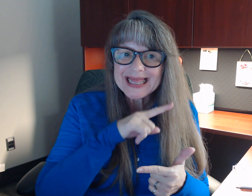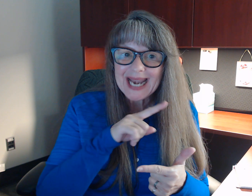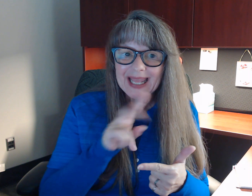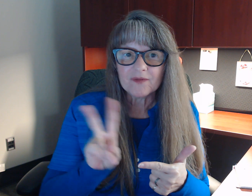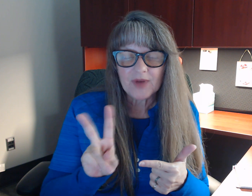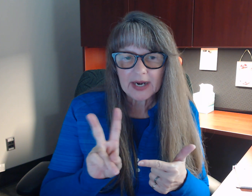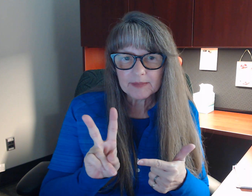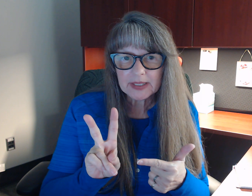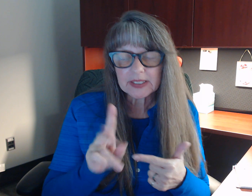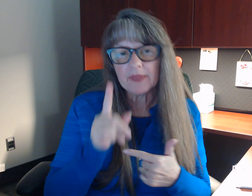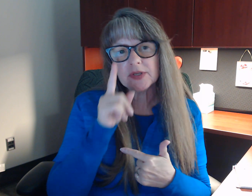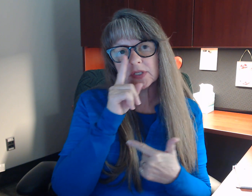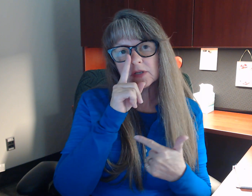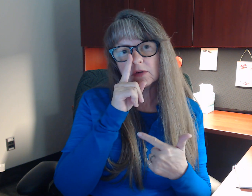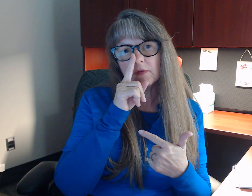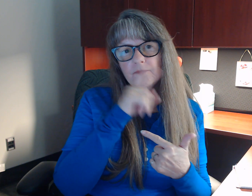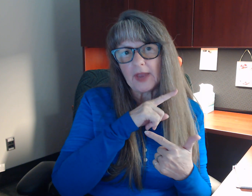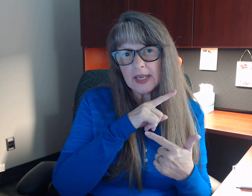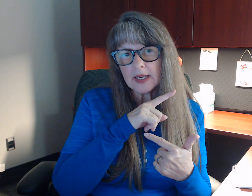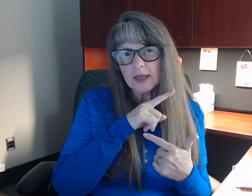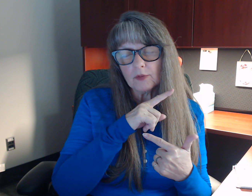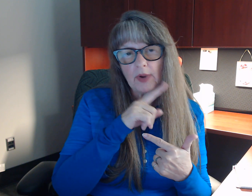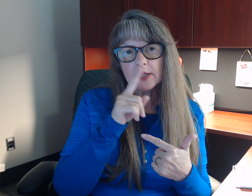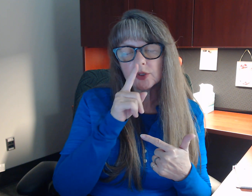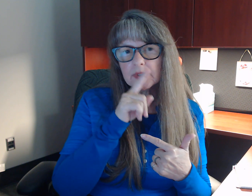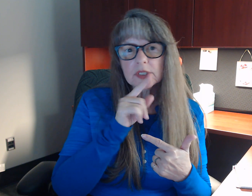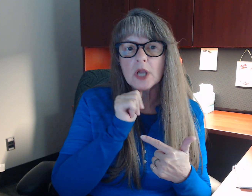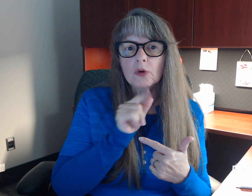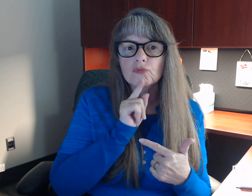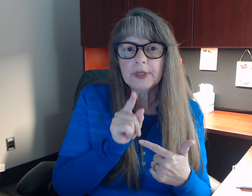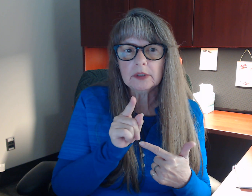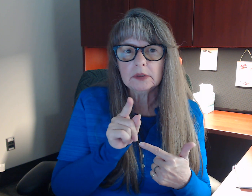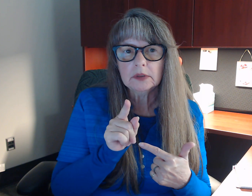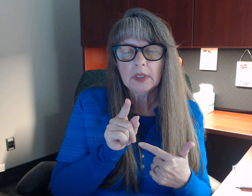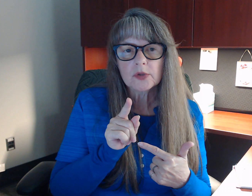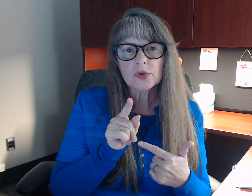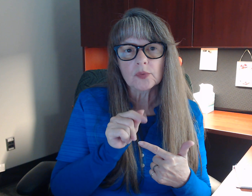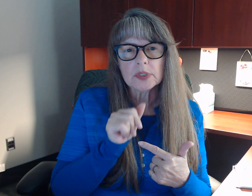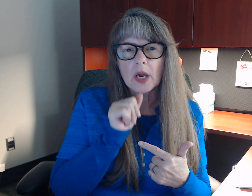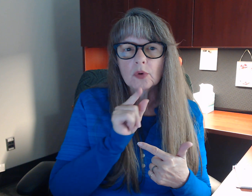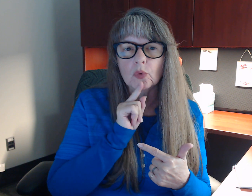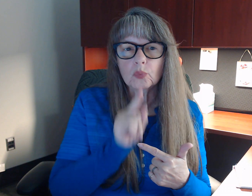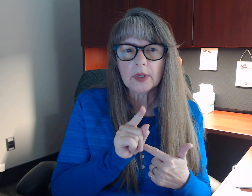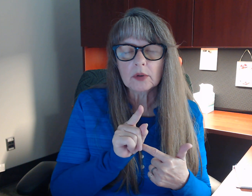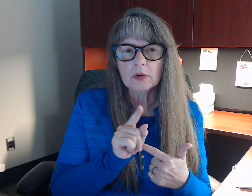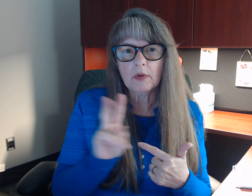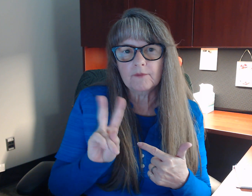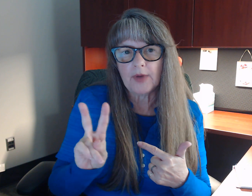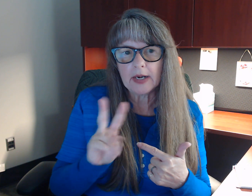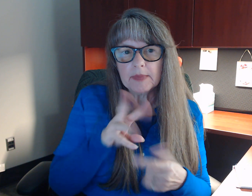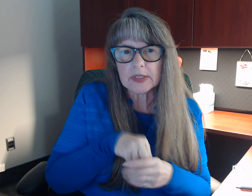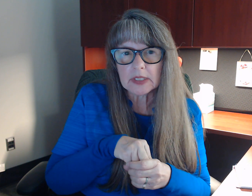synthetic vitamins, and this is fake, right? So it's not real. So it's not a real vitamin that's in there.